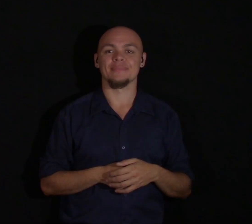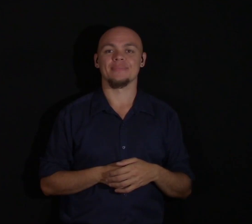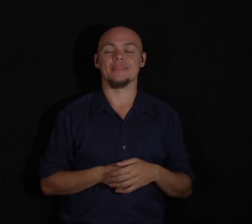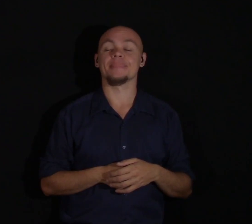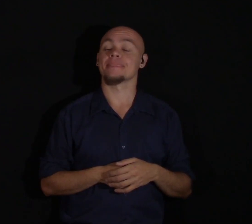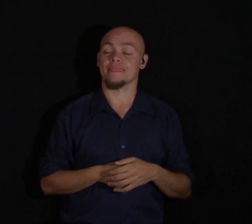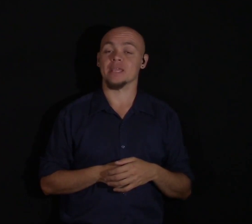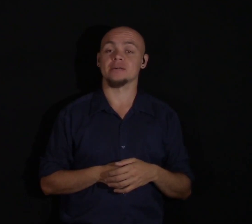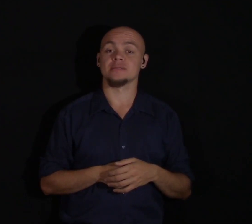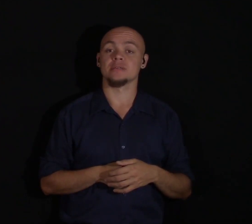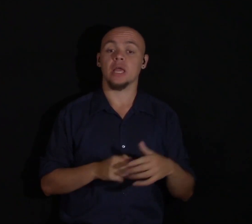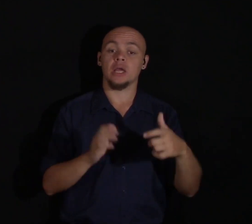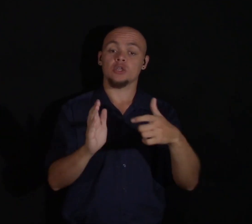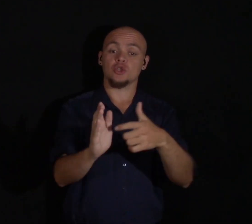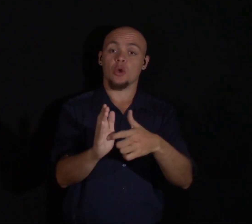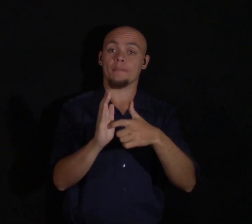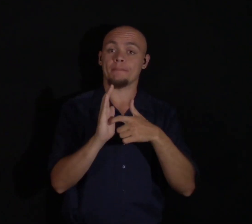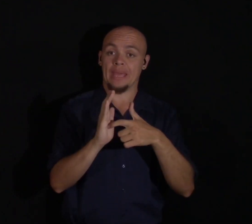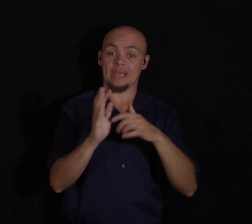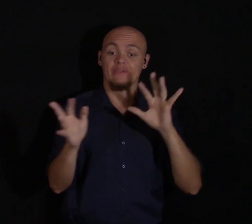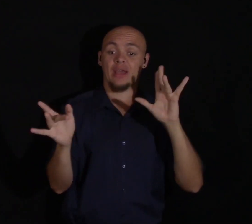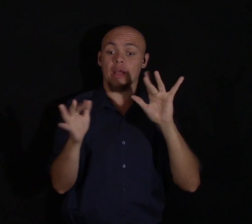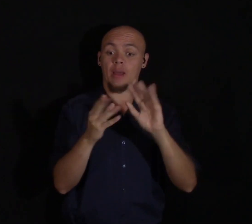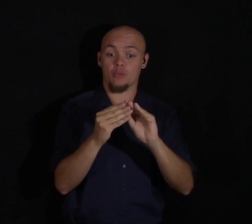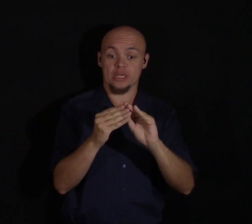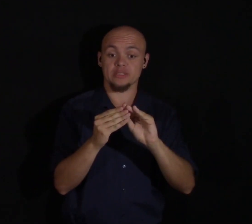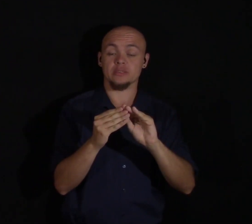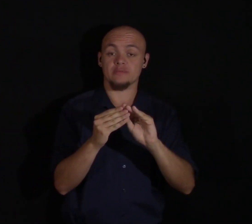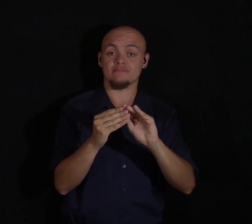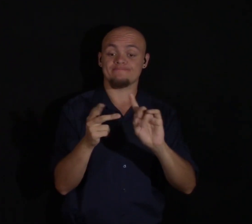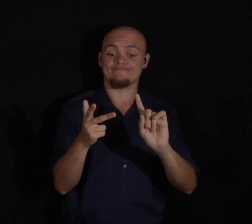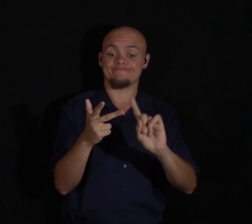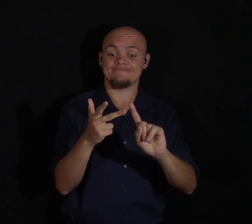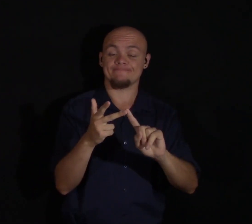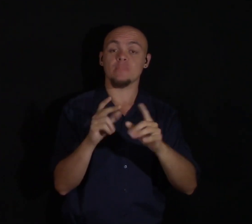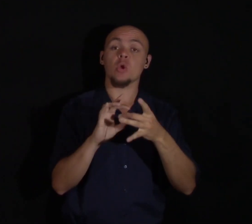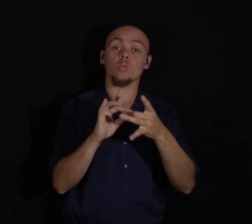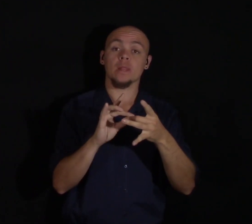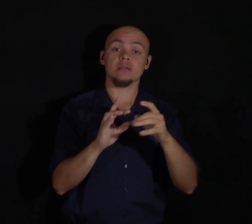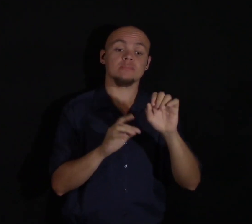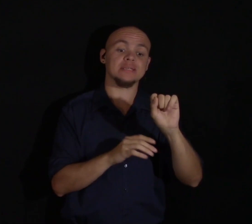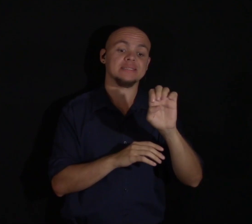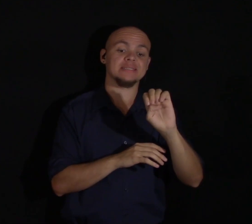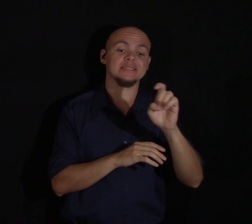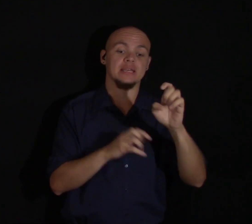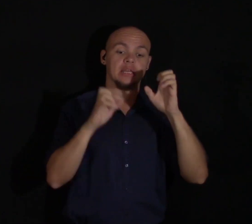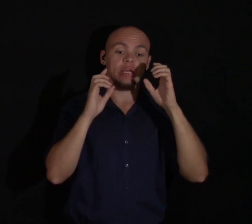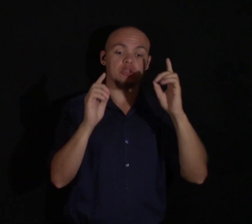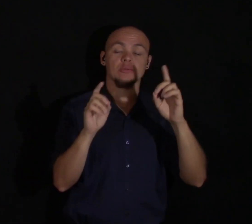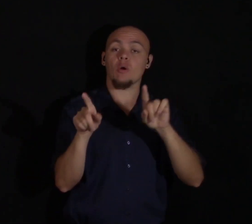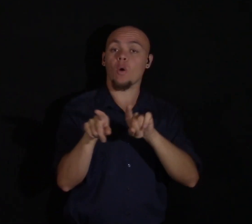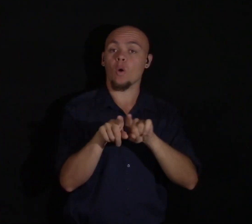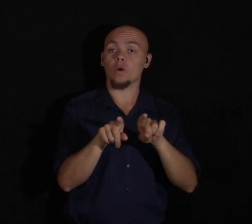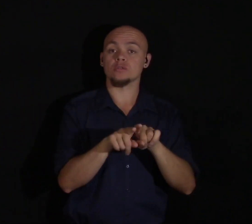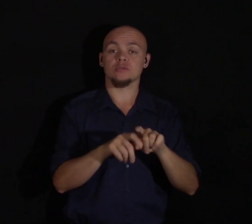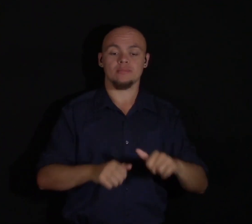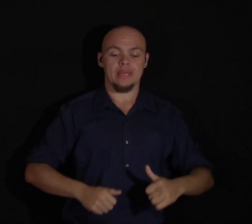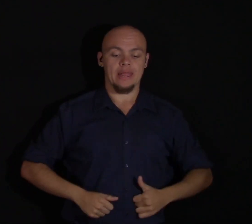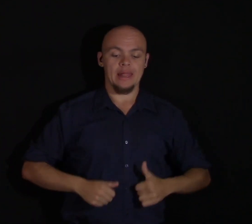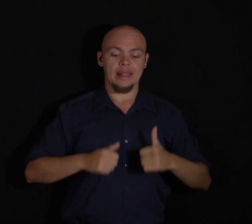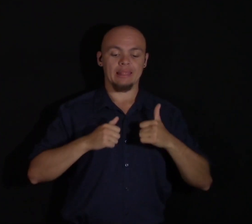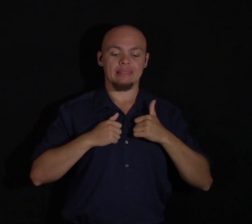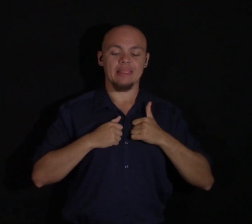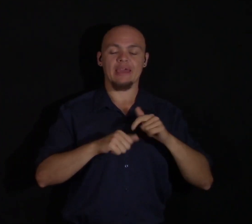In addition to being mandatory and comprehensive, relationship and sex education needs to be lifelong.